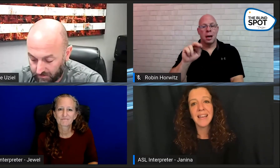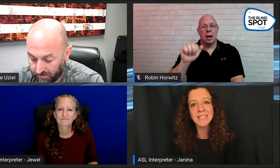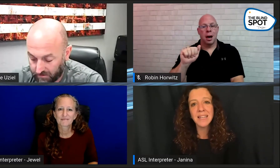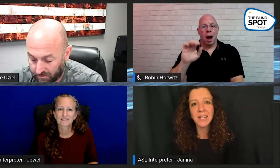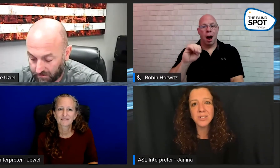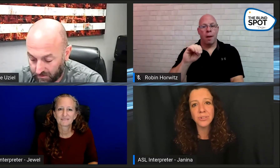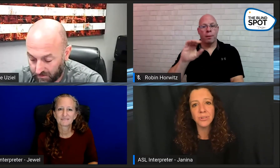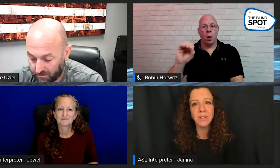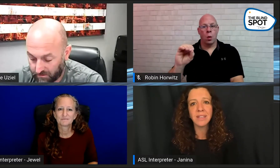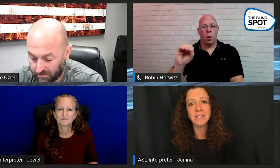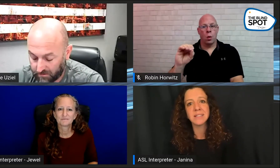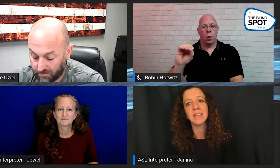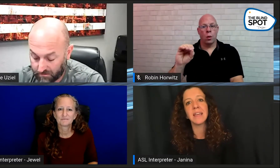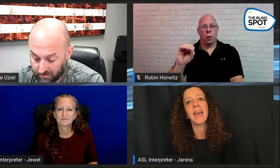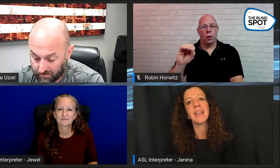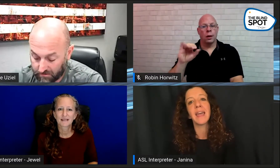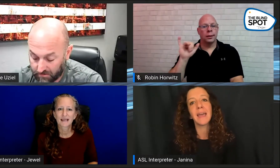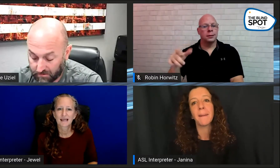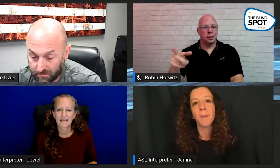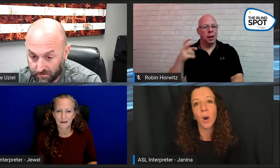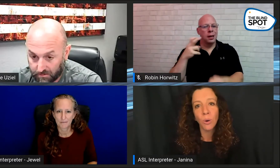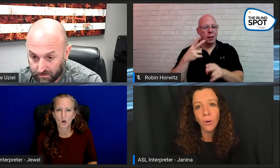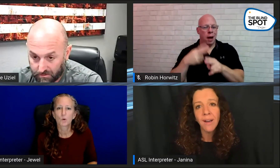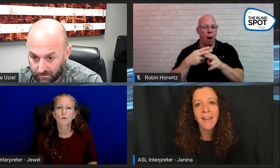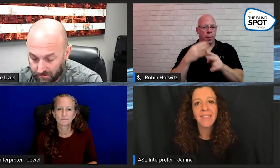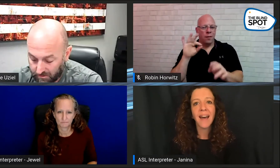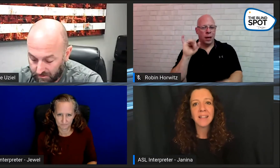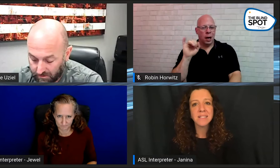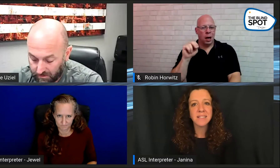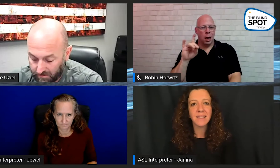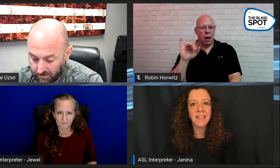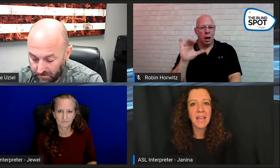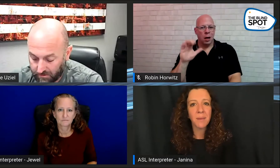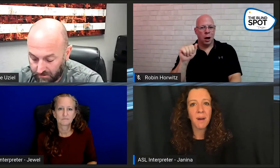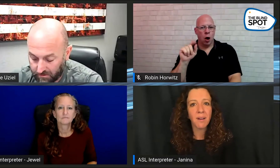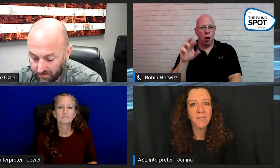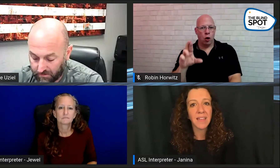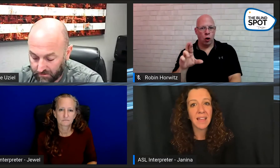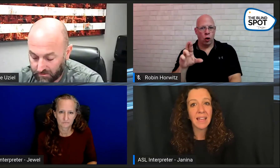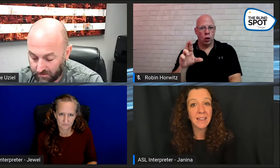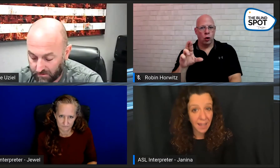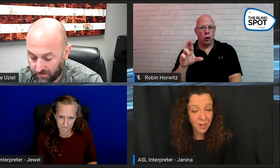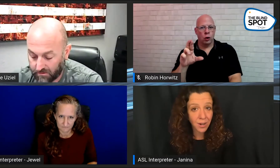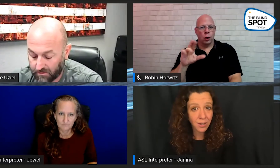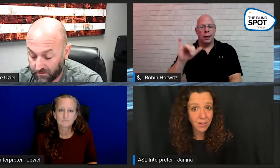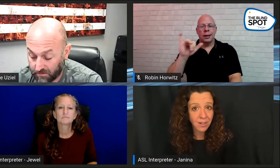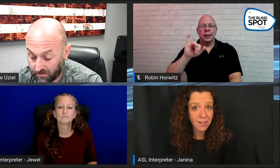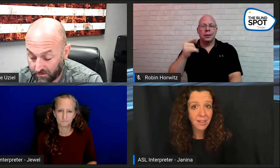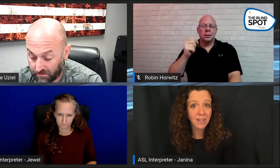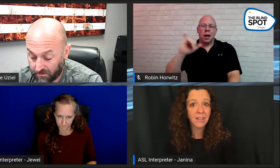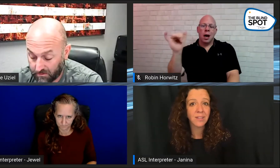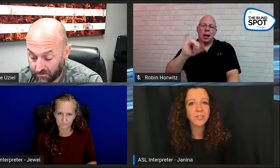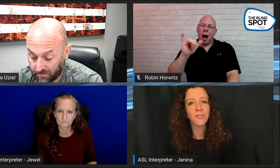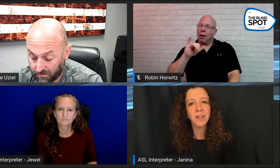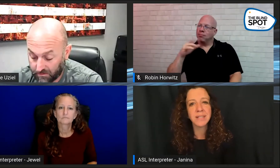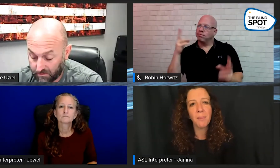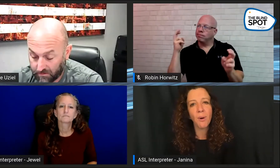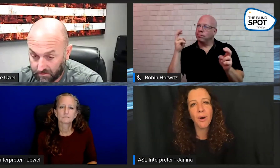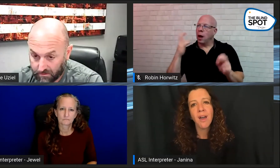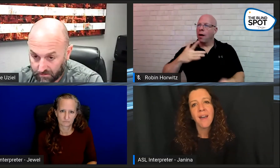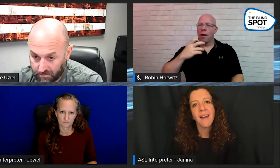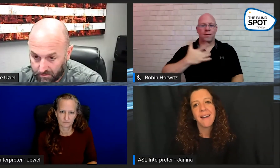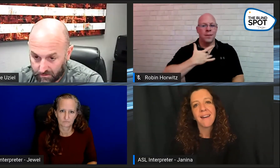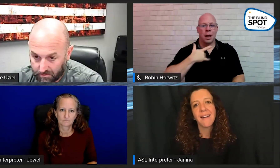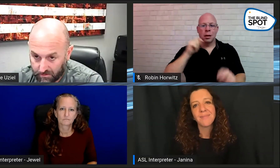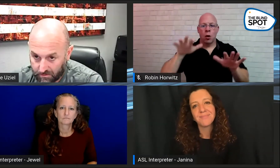The next thing I do is the NAMO. That's the name of the indicator. So for